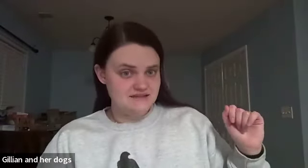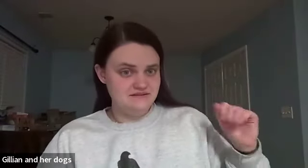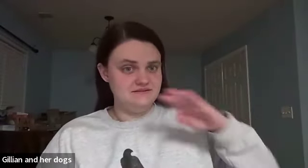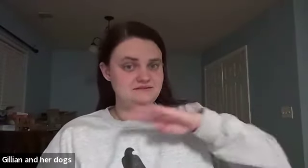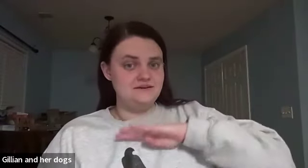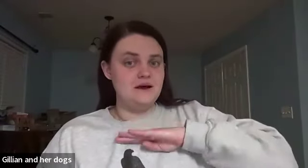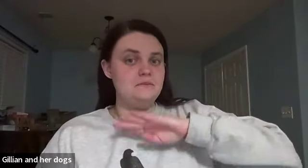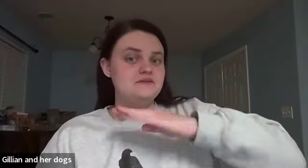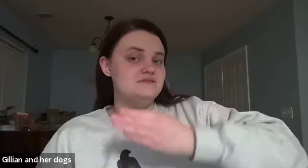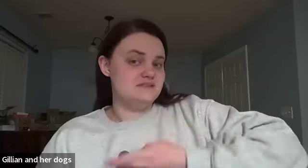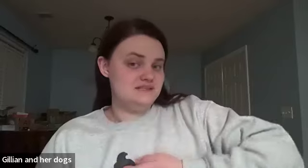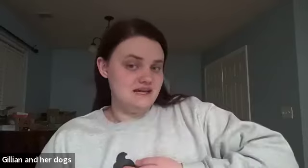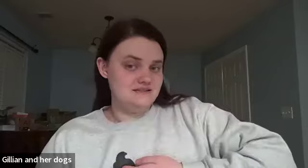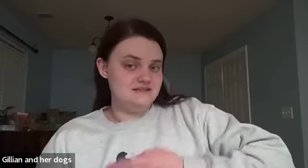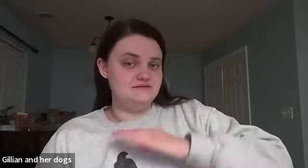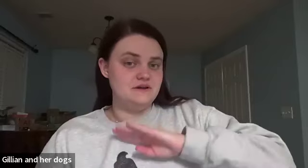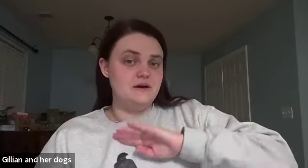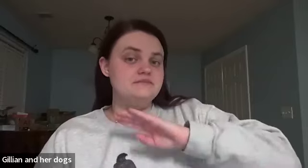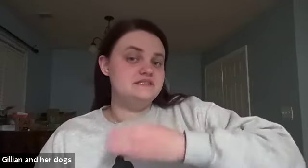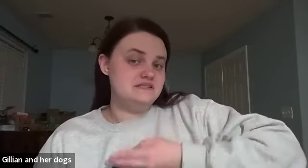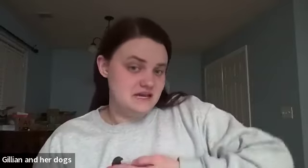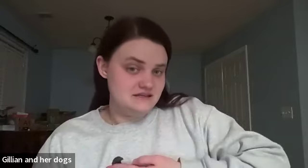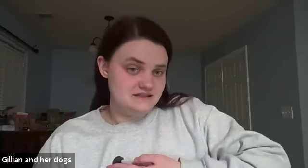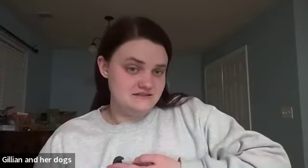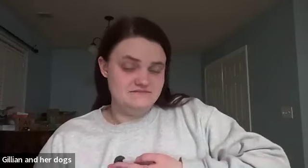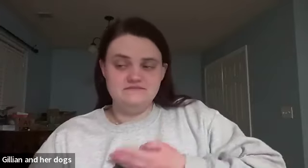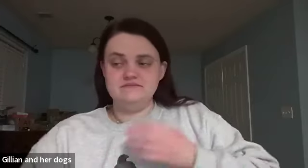Upset. Upset. Upset.